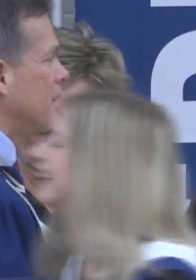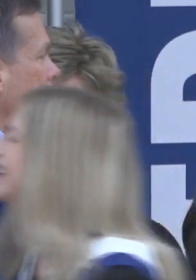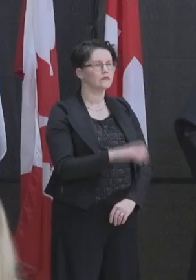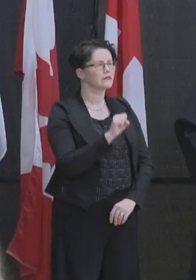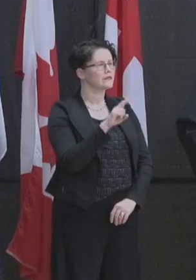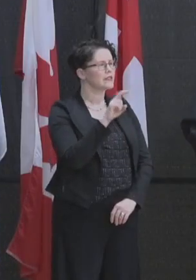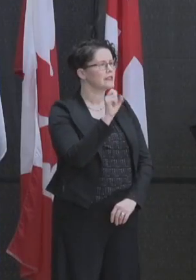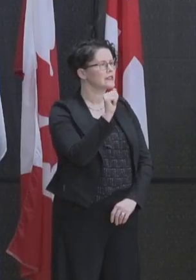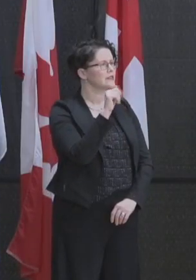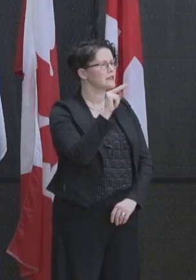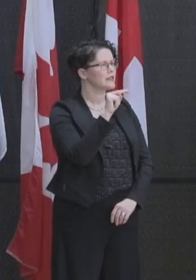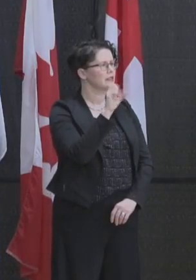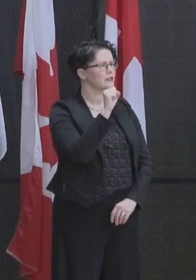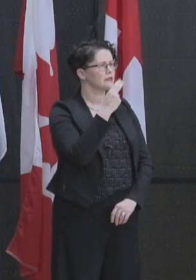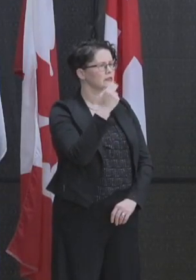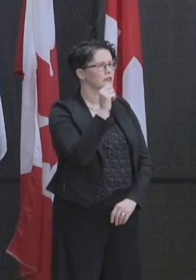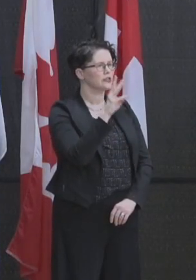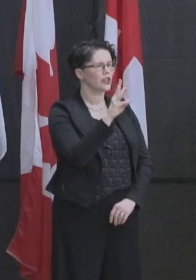Susan Shaw.